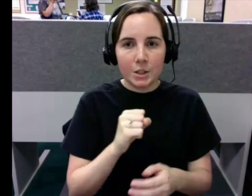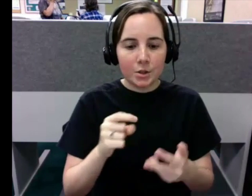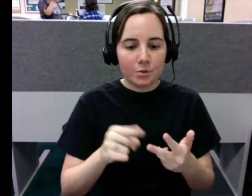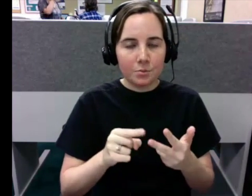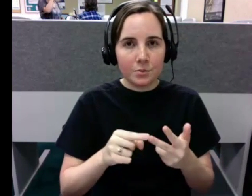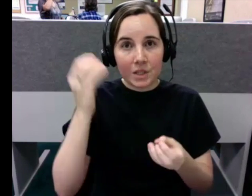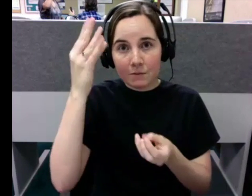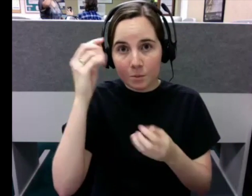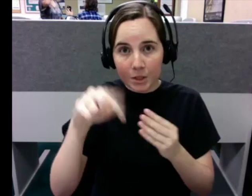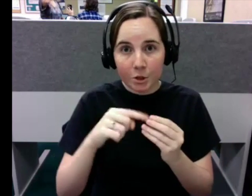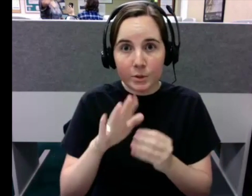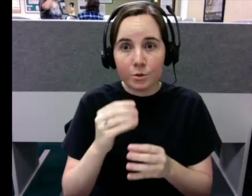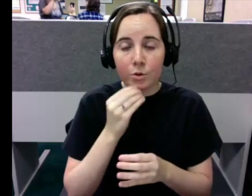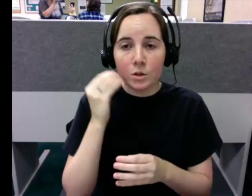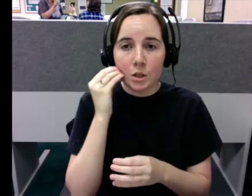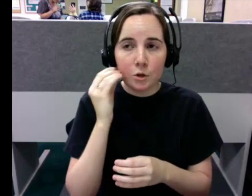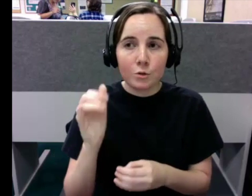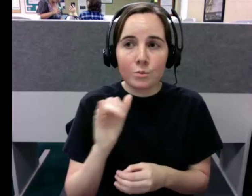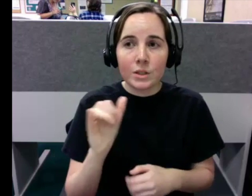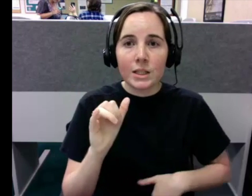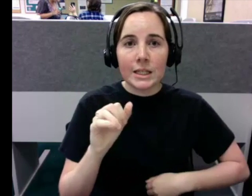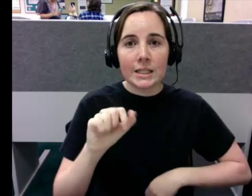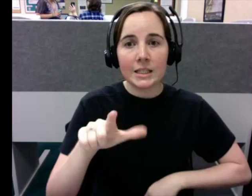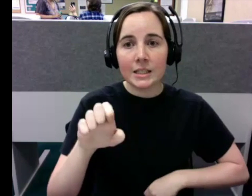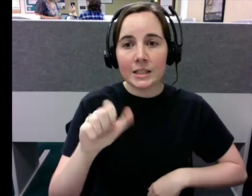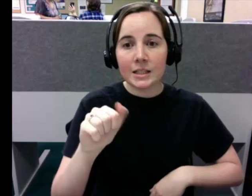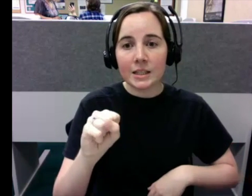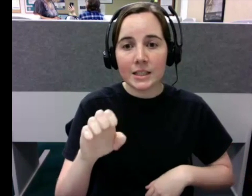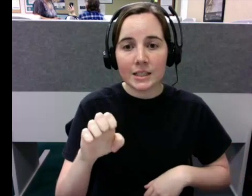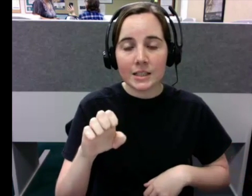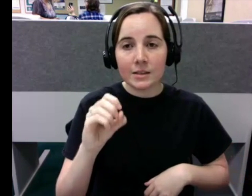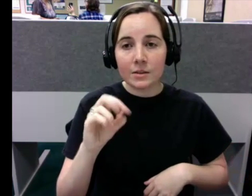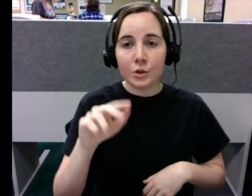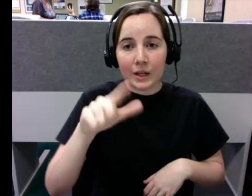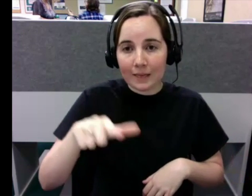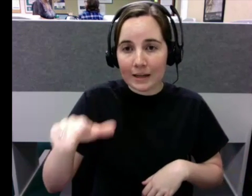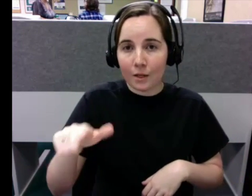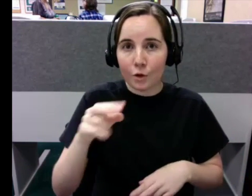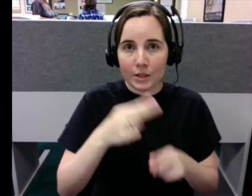Information about the home where you live, such as your mortgage or your lease and landlord's name.